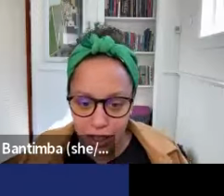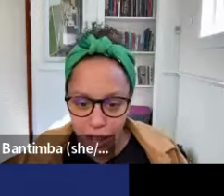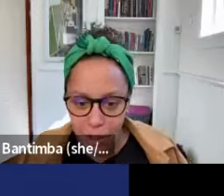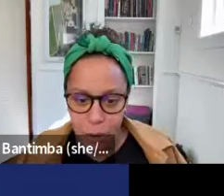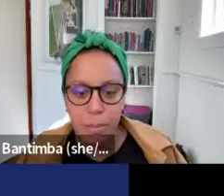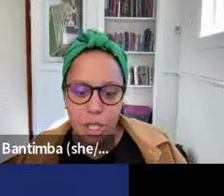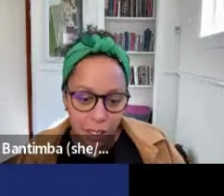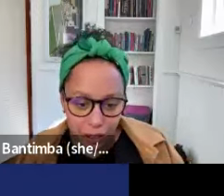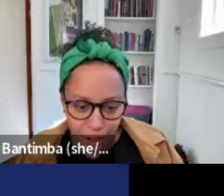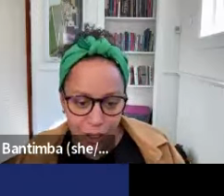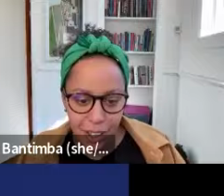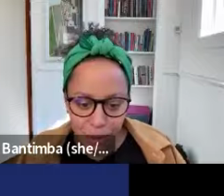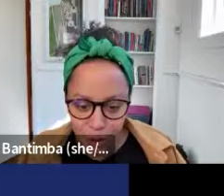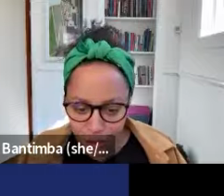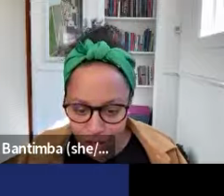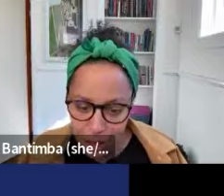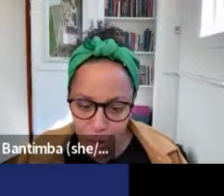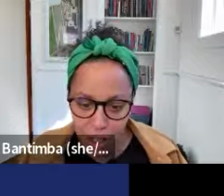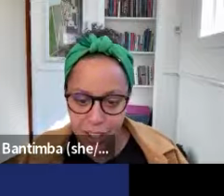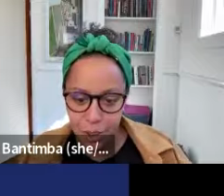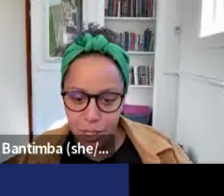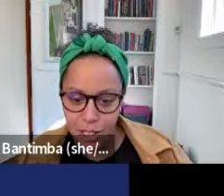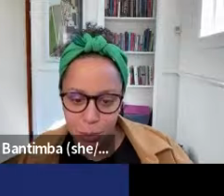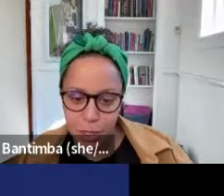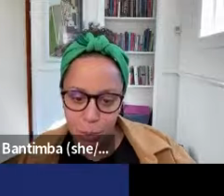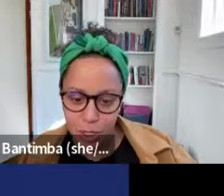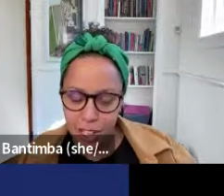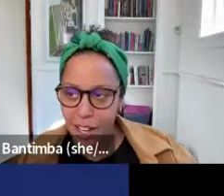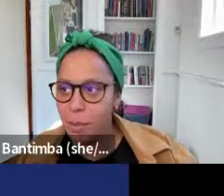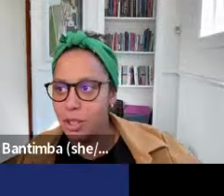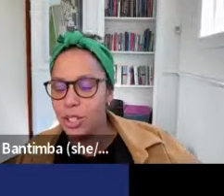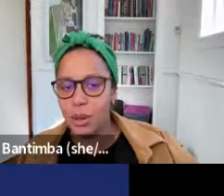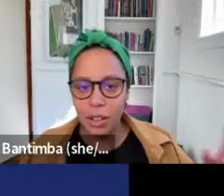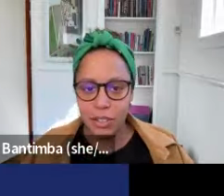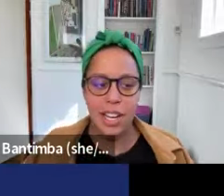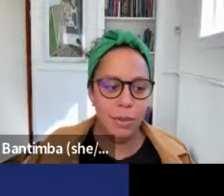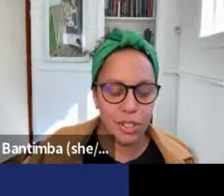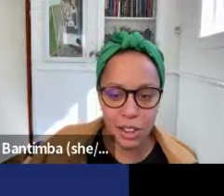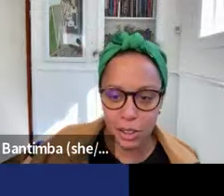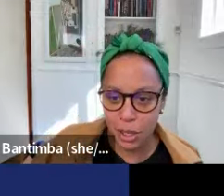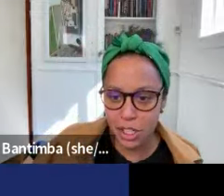expert in that in particular. So if there's anyone on here who can speak more to that, I'm also just aware